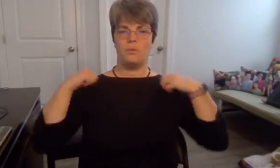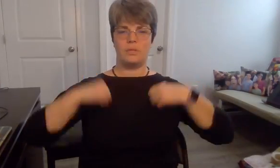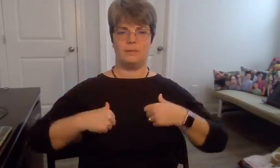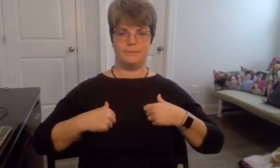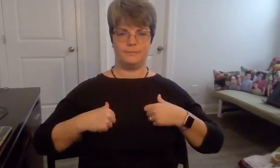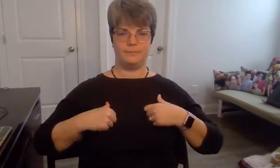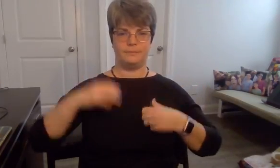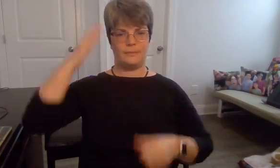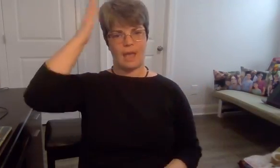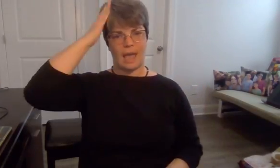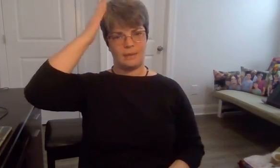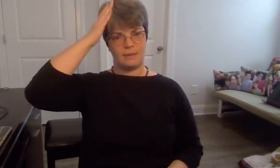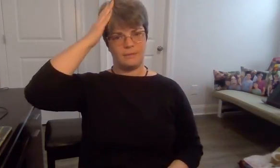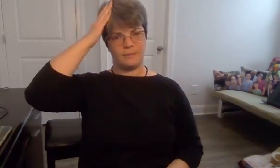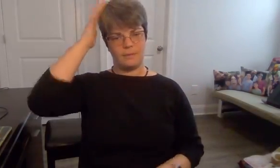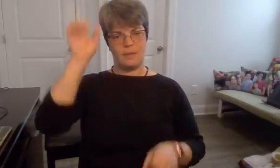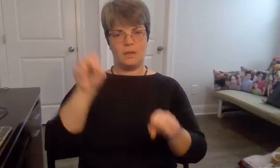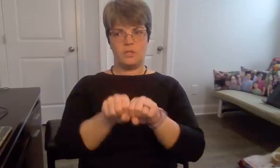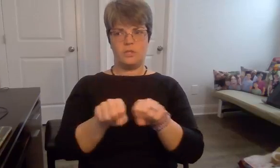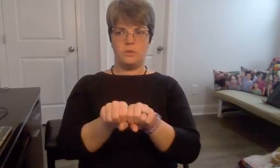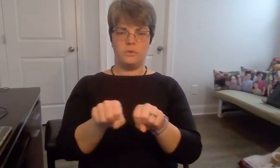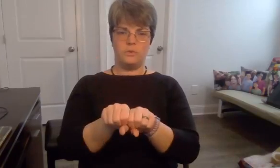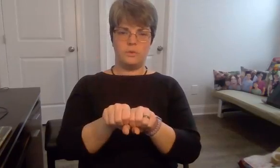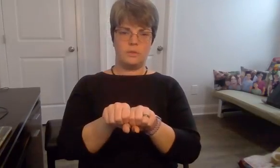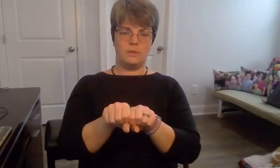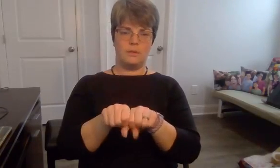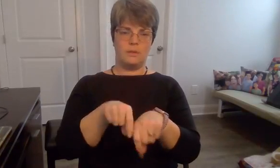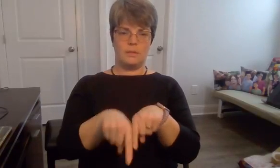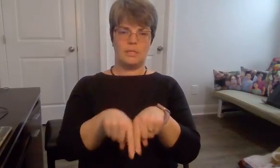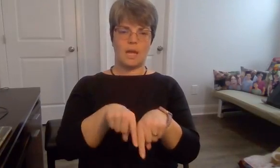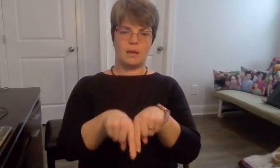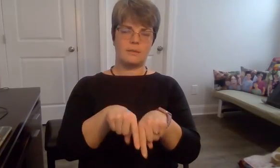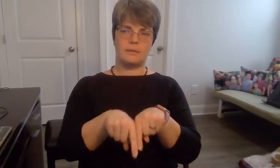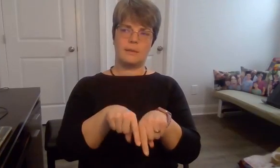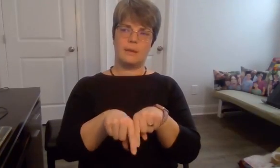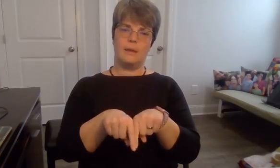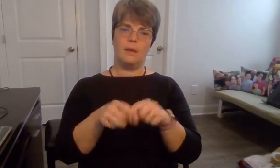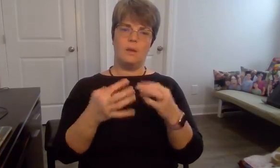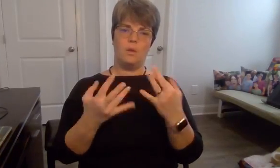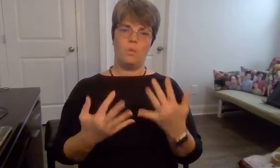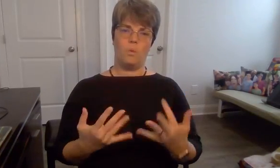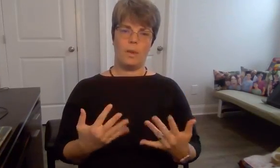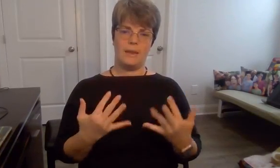coat, hat, shoes, socks, wait,